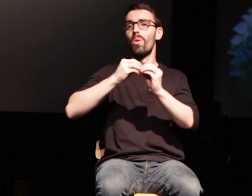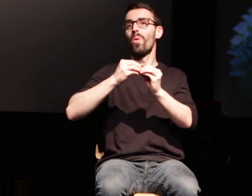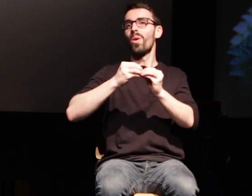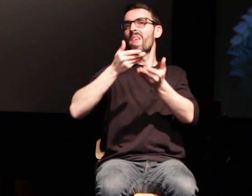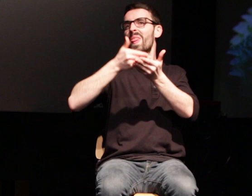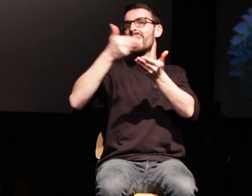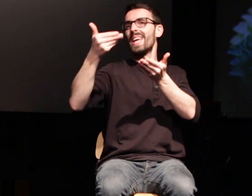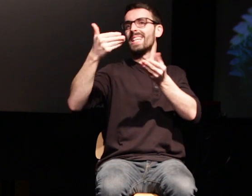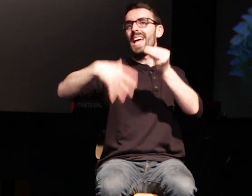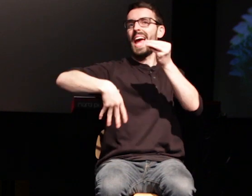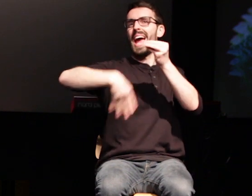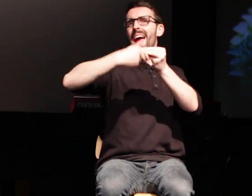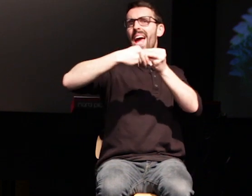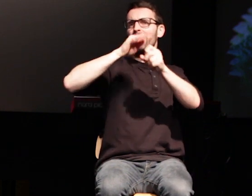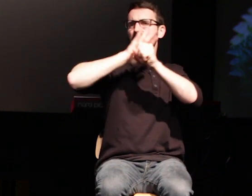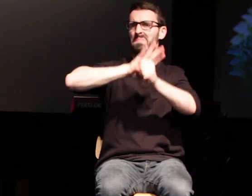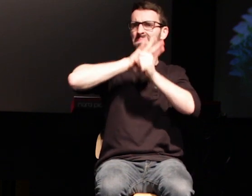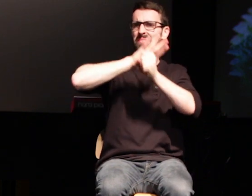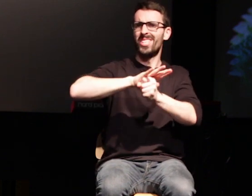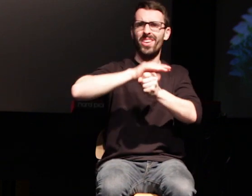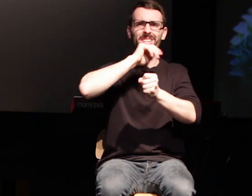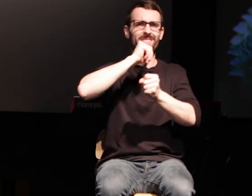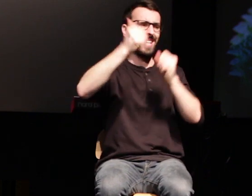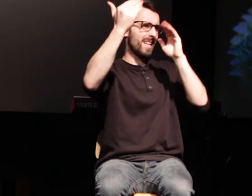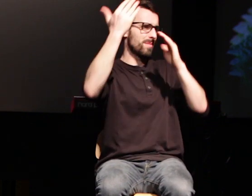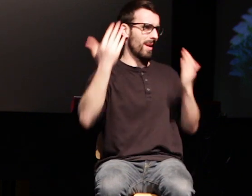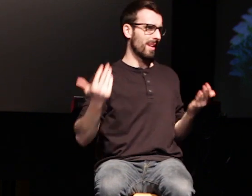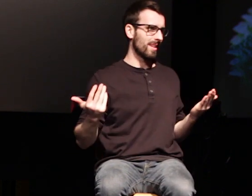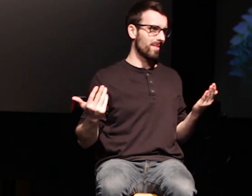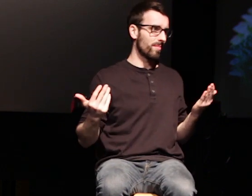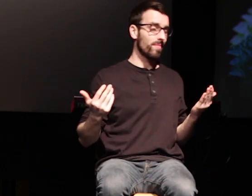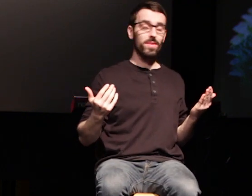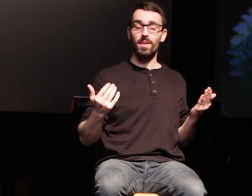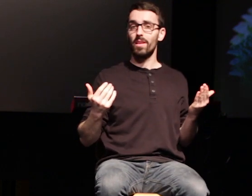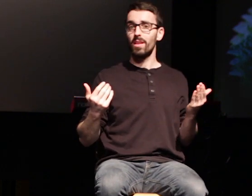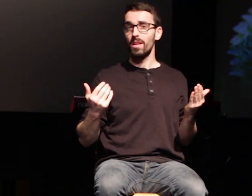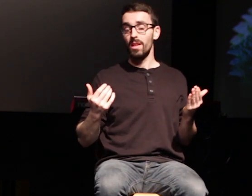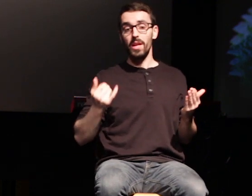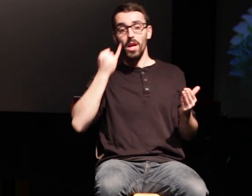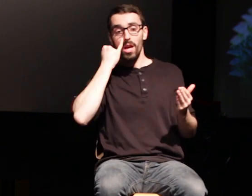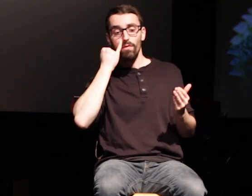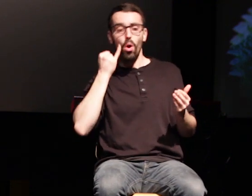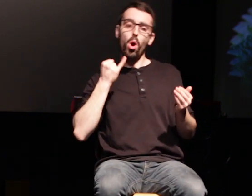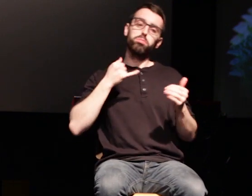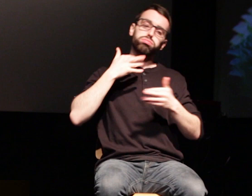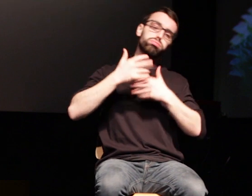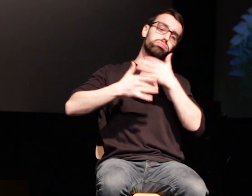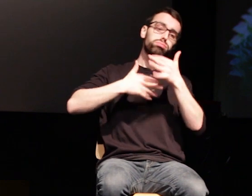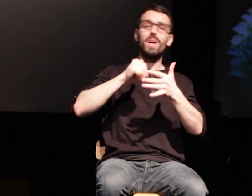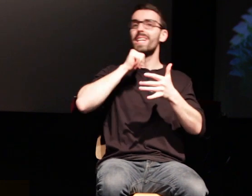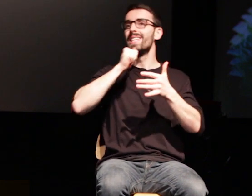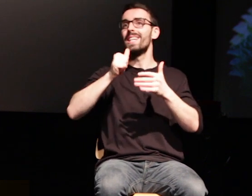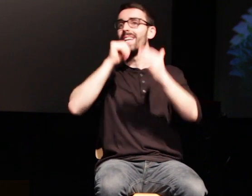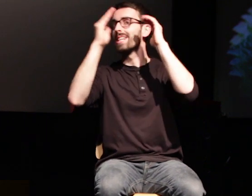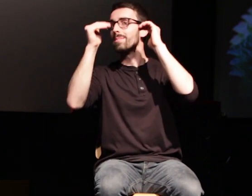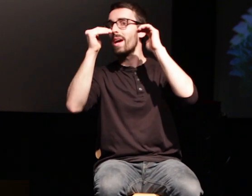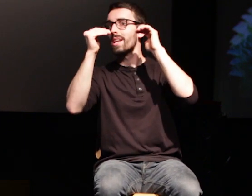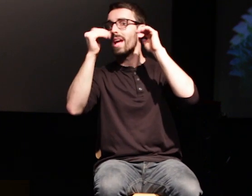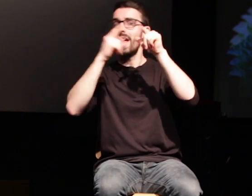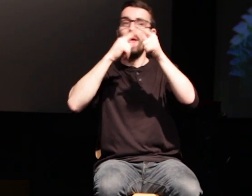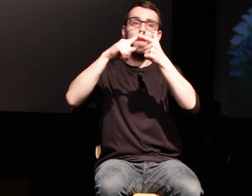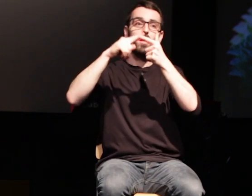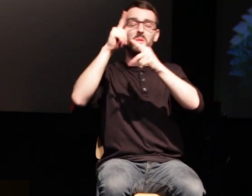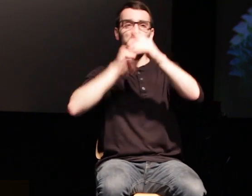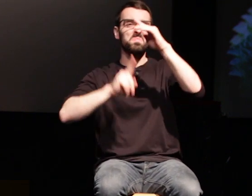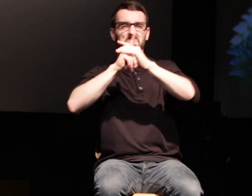anticipate, stuff we didn't expect, stuff we didn't have to think about until we did get it. And all of a sudden, how do I protect that thing? And how do I watch out